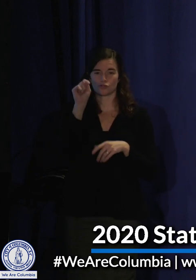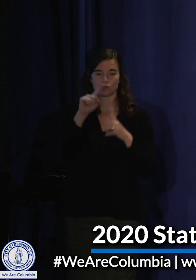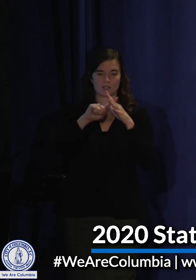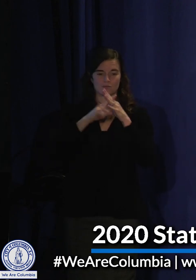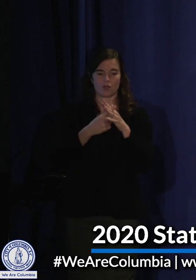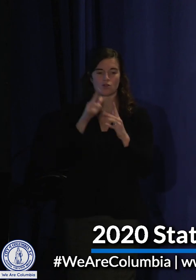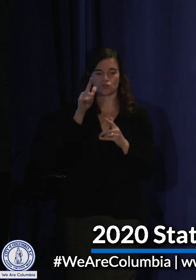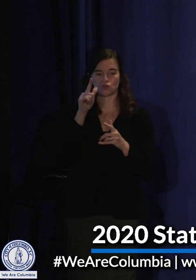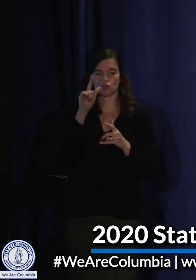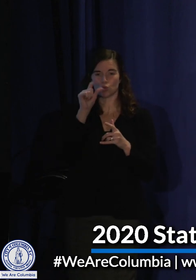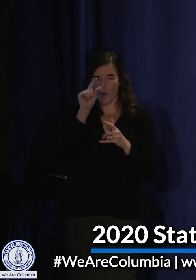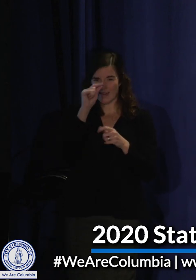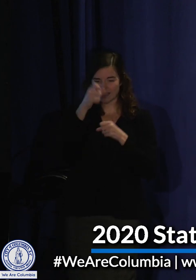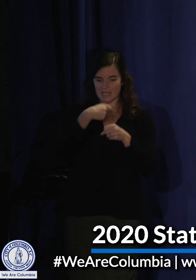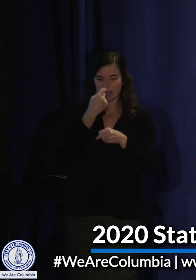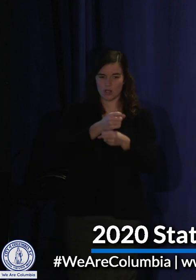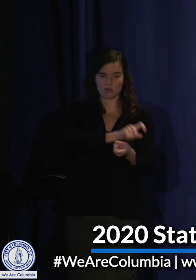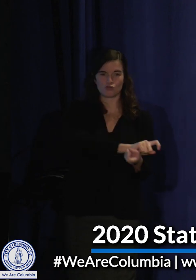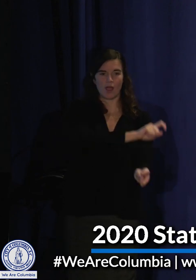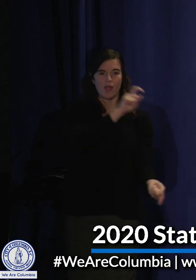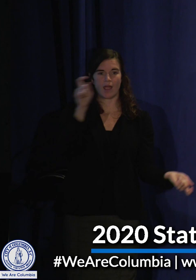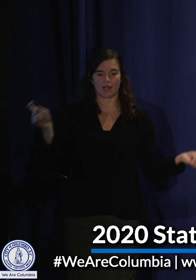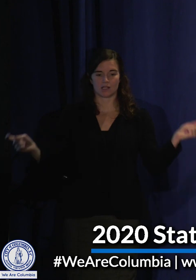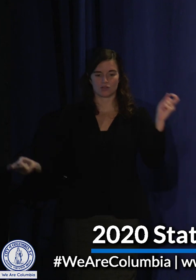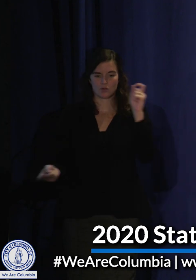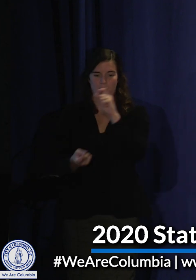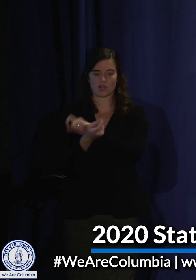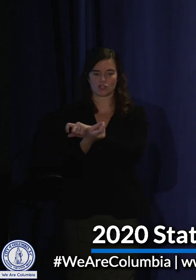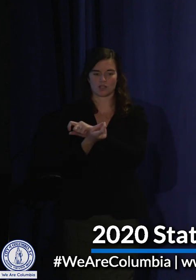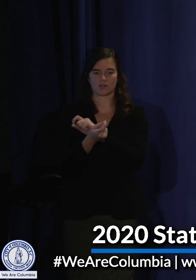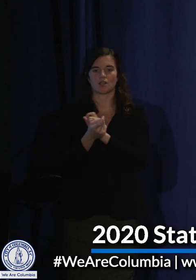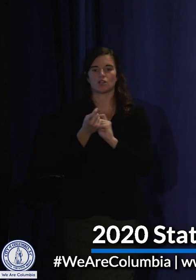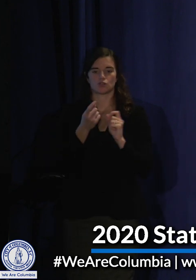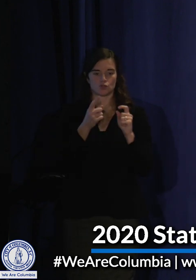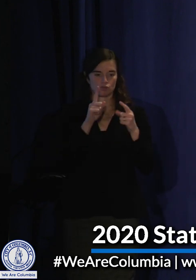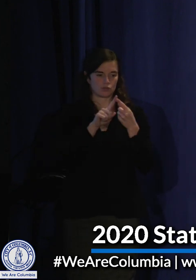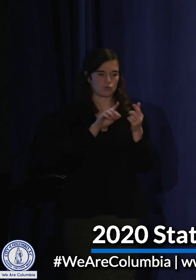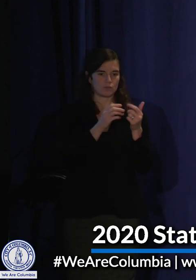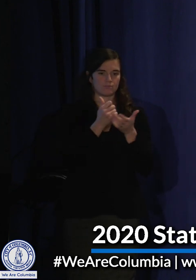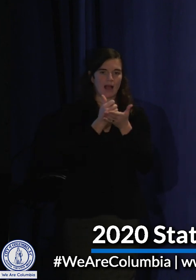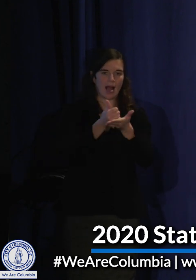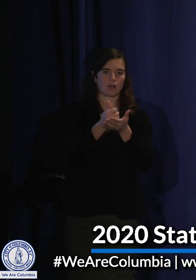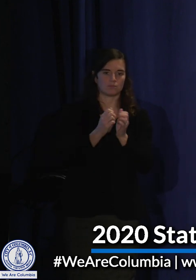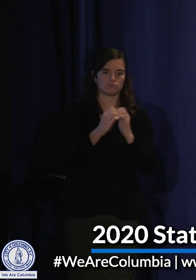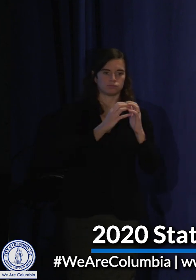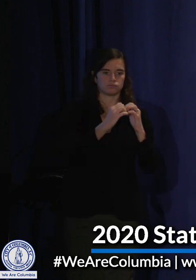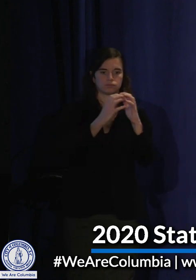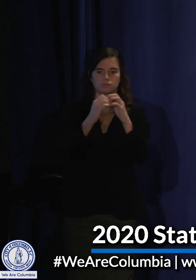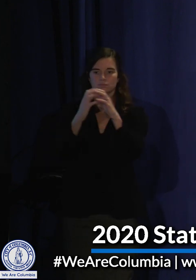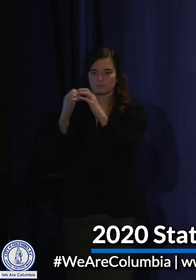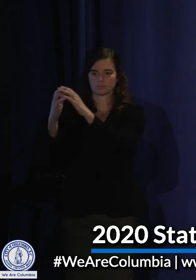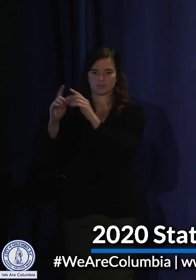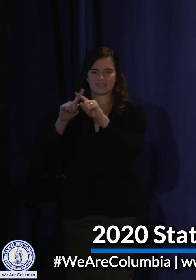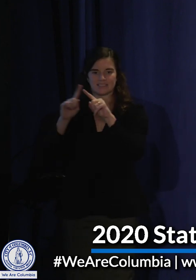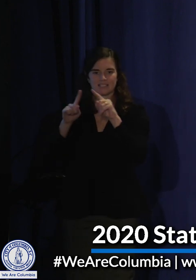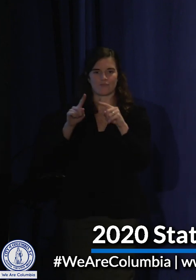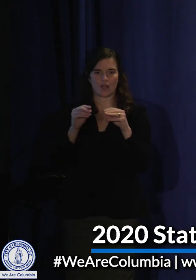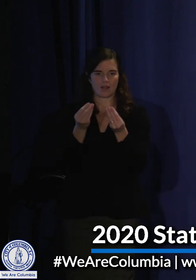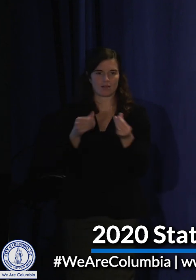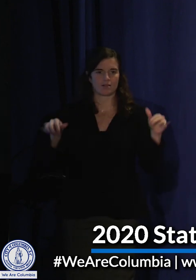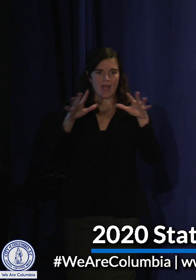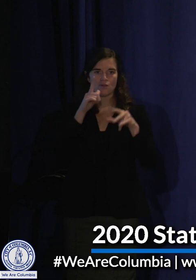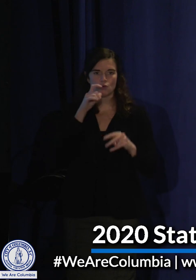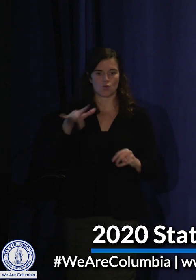transformation of the largest tract of undeveloped land east of the Mississippi into a